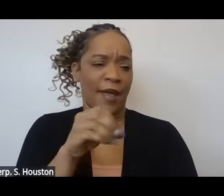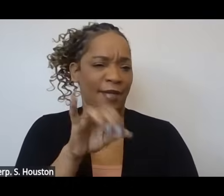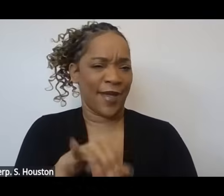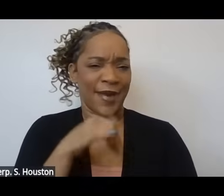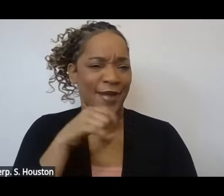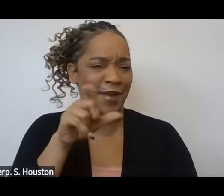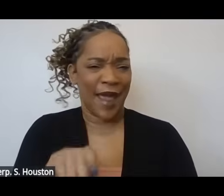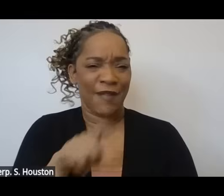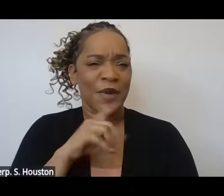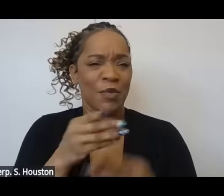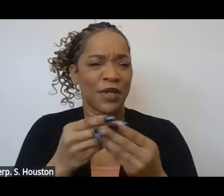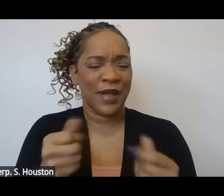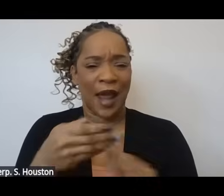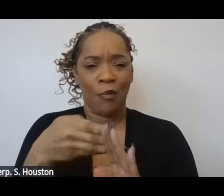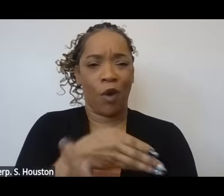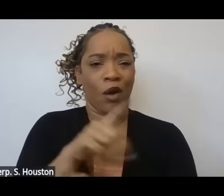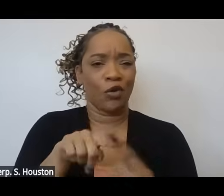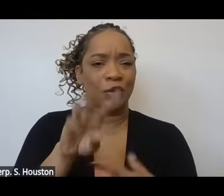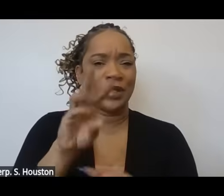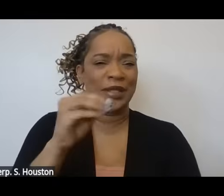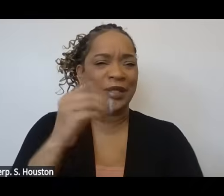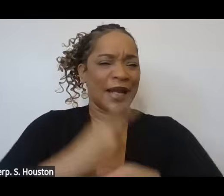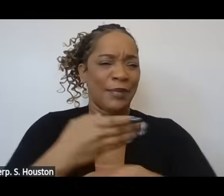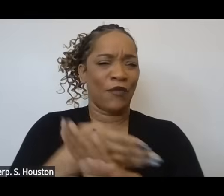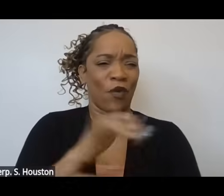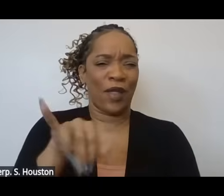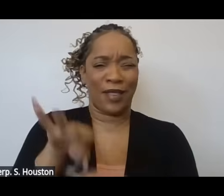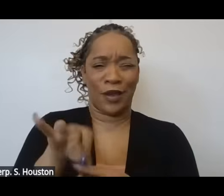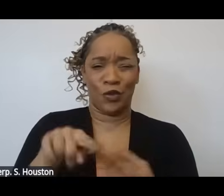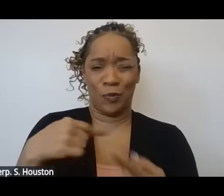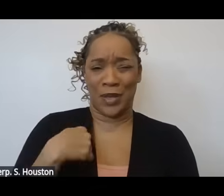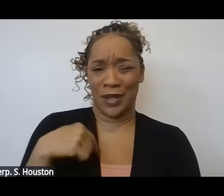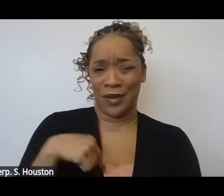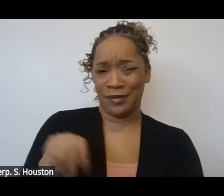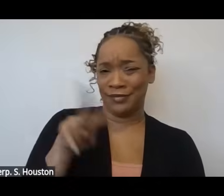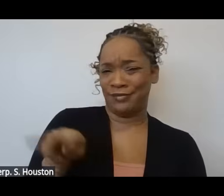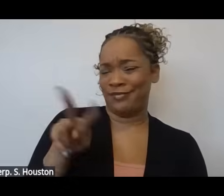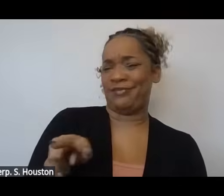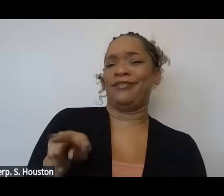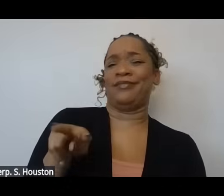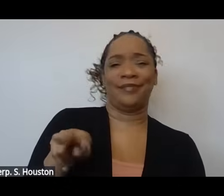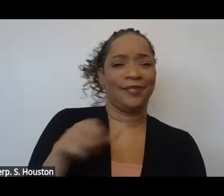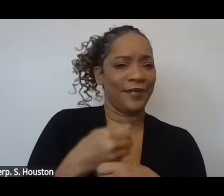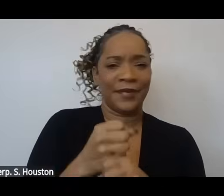before the election. That to me makes no sense. So